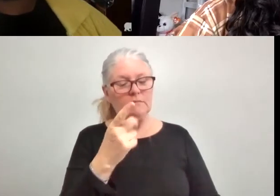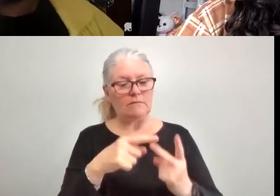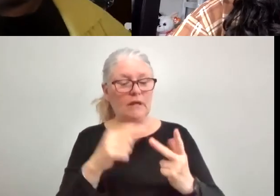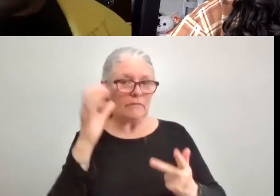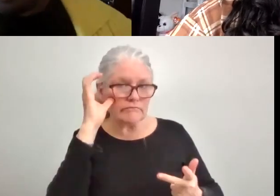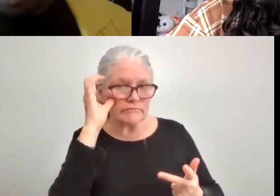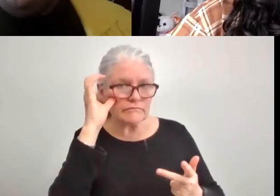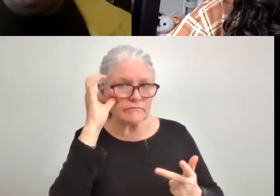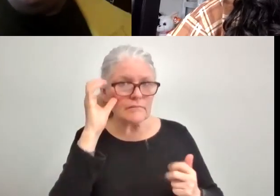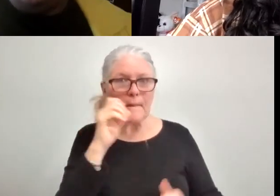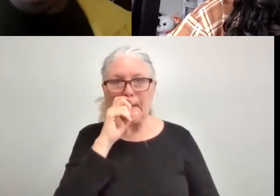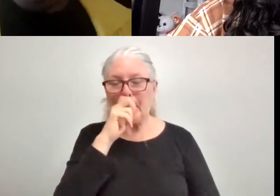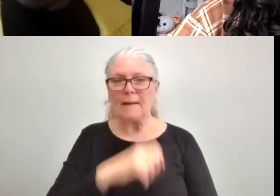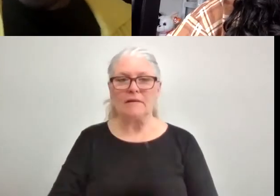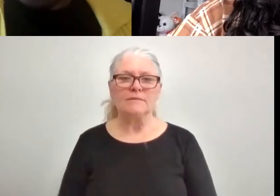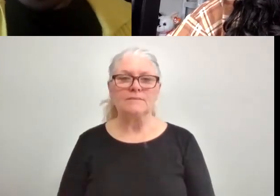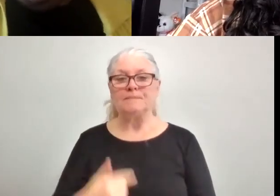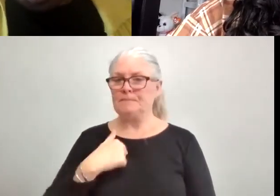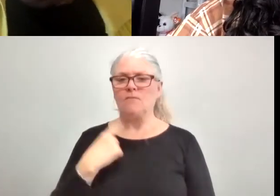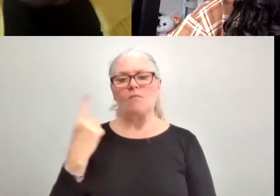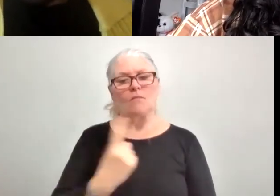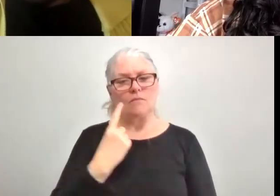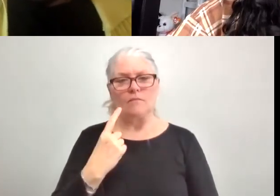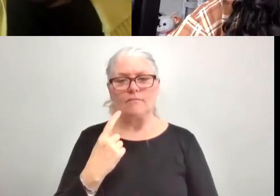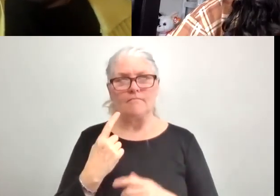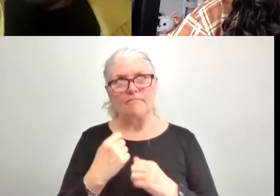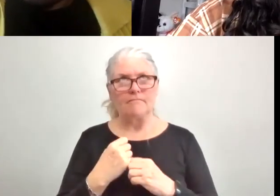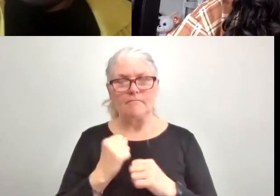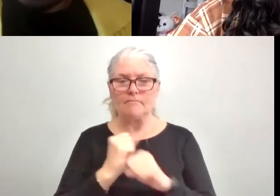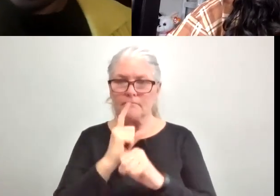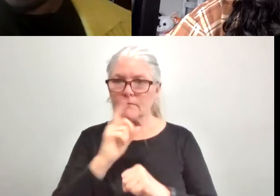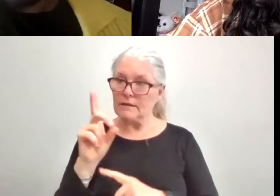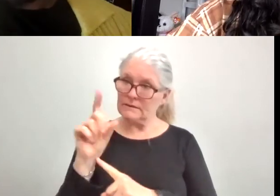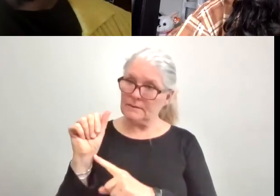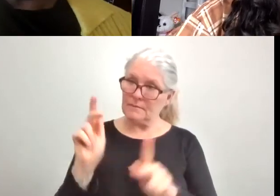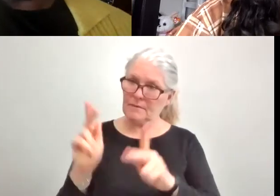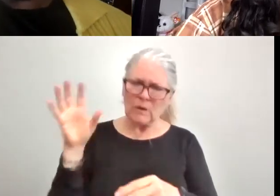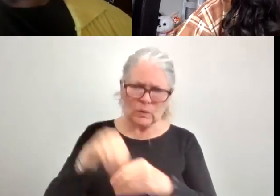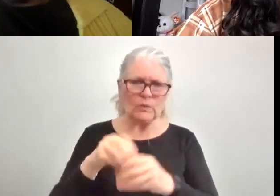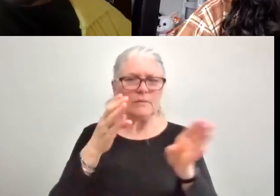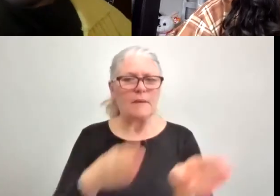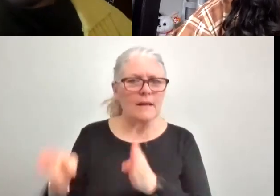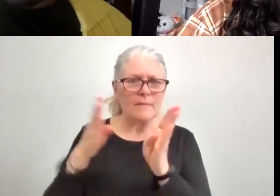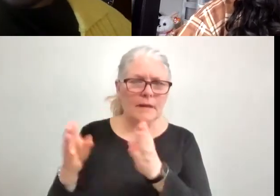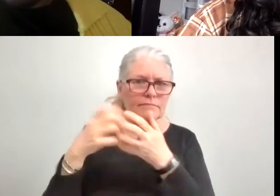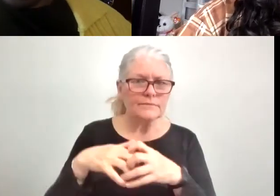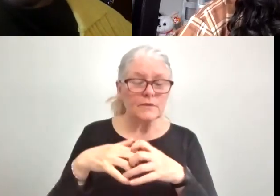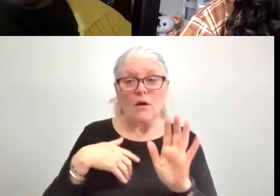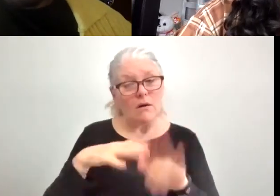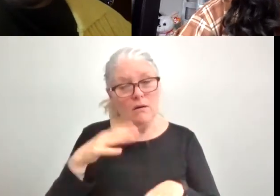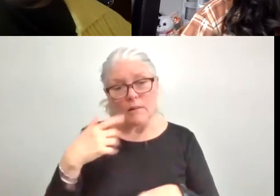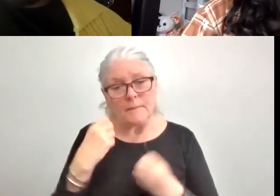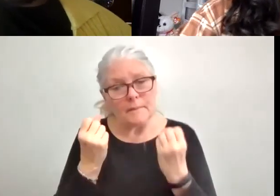Well, for me, I always try to make sure that disabled people are, like, I want to know that they're part of the planning process. I can't tell you how many times I've been to, like,